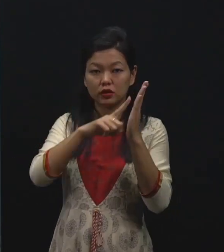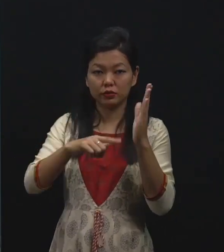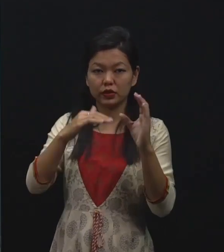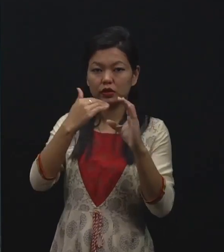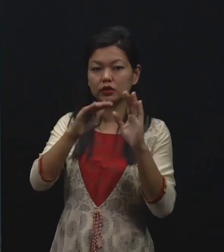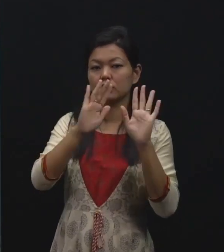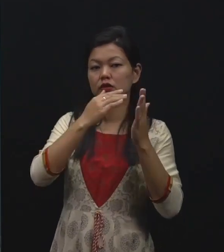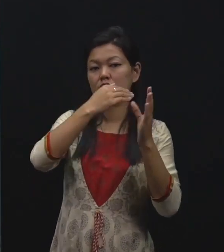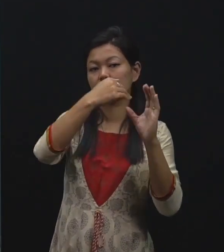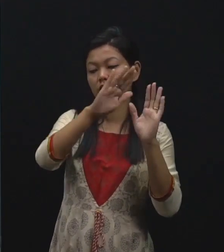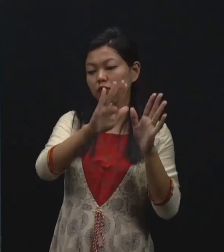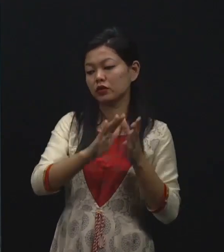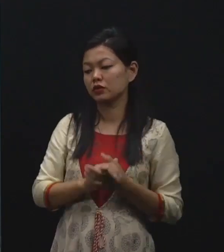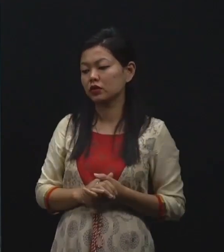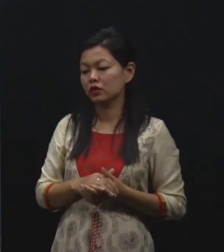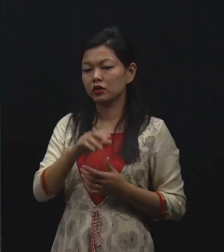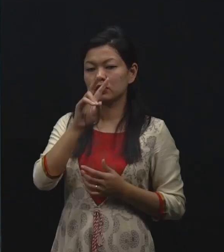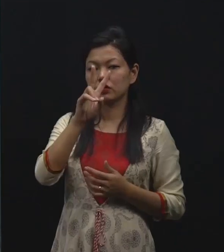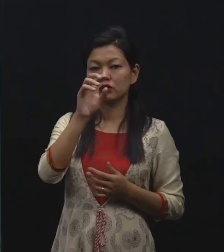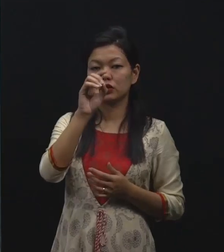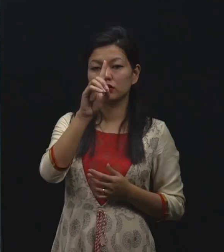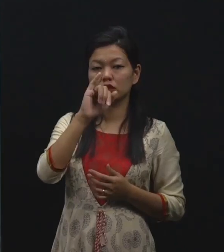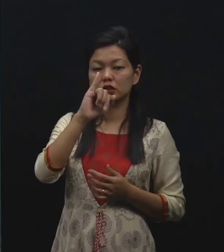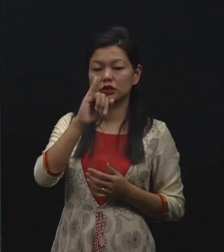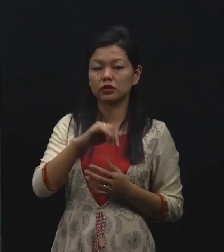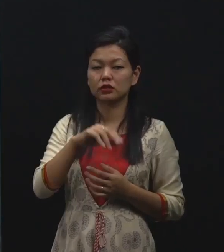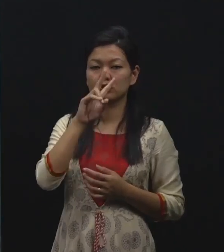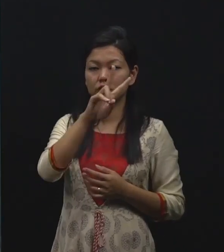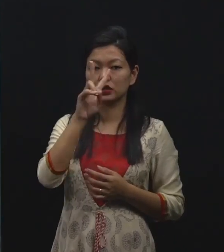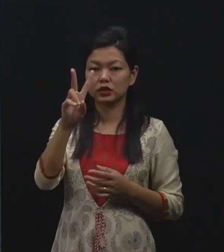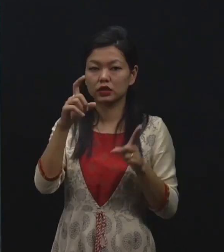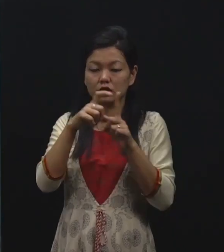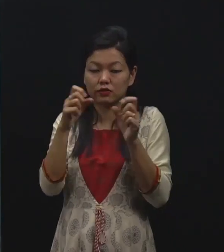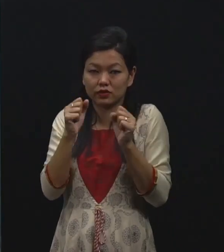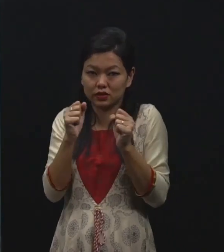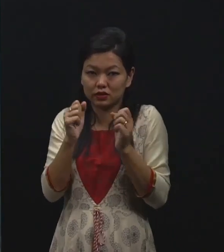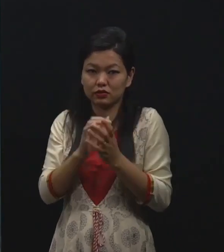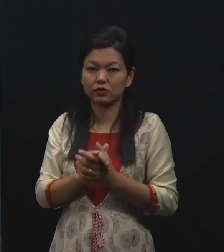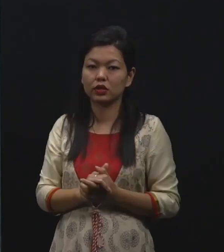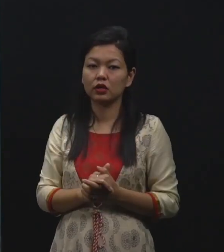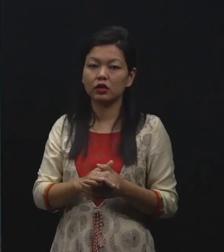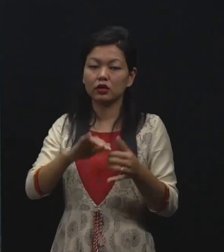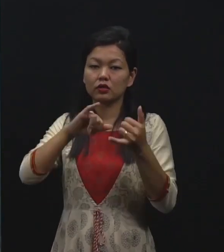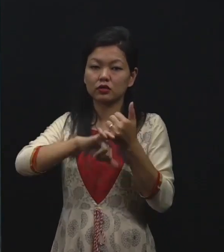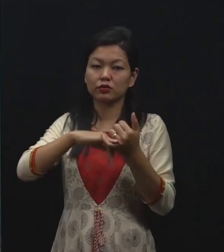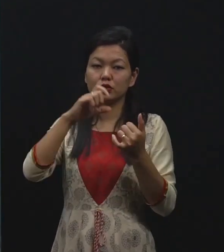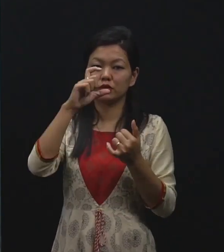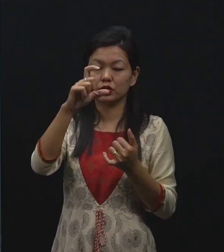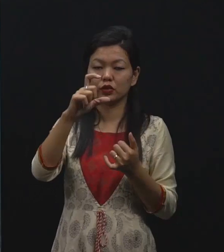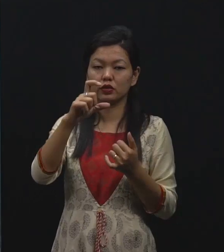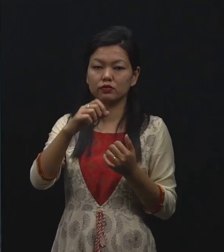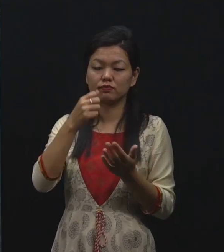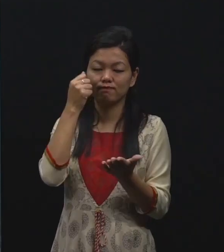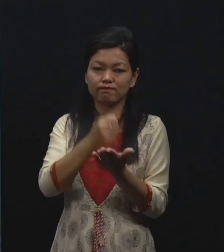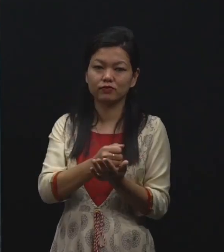in 2006. Okay, so in 2006, 22nd of December, the Supreme Court has decided that no police